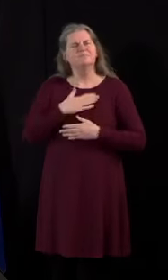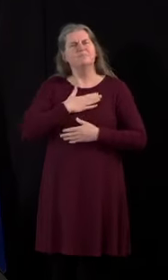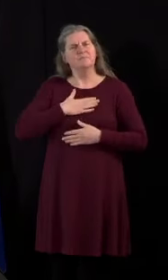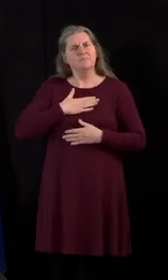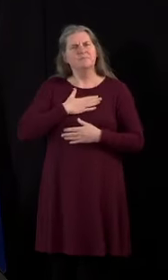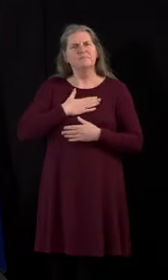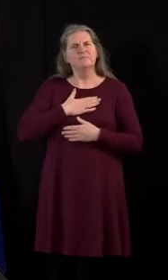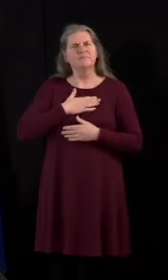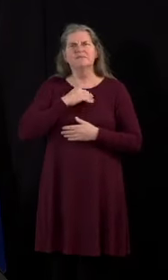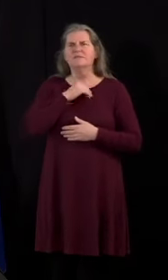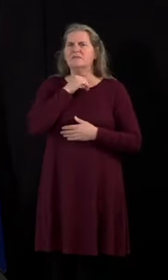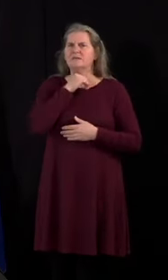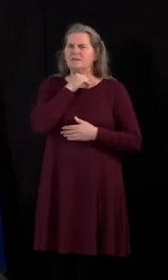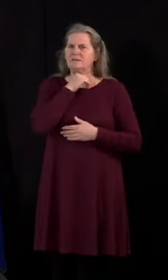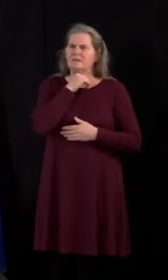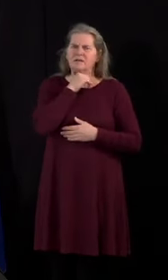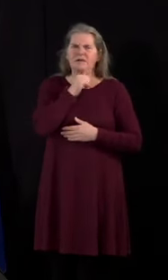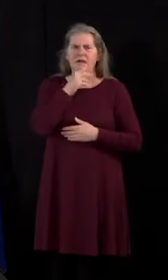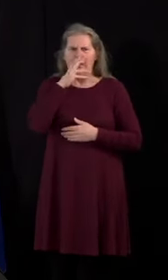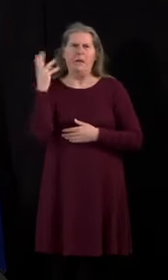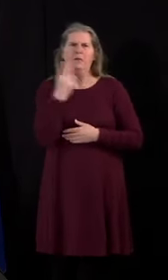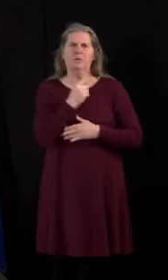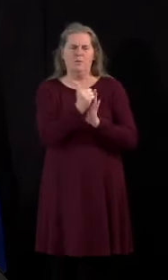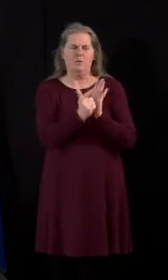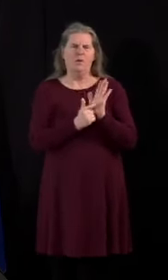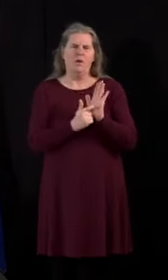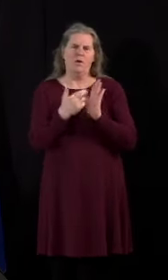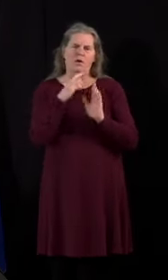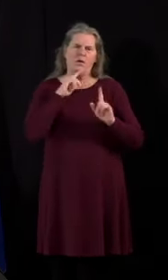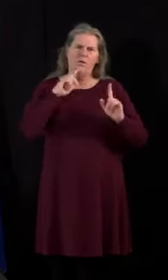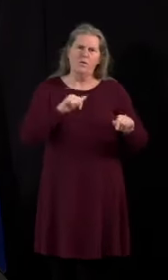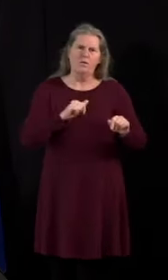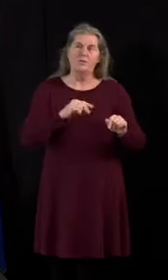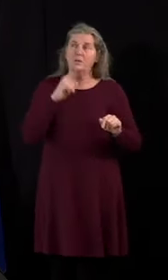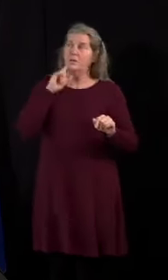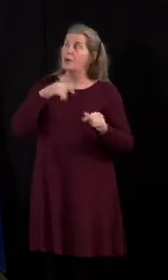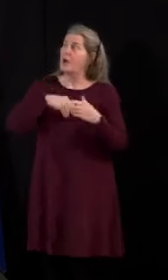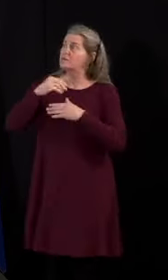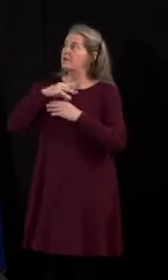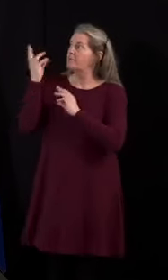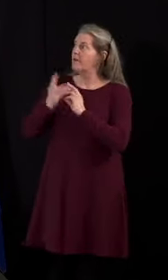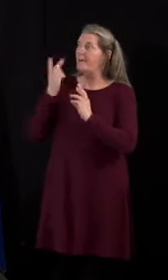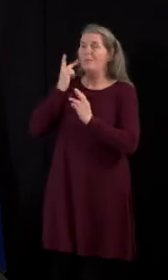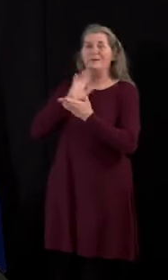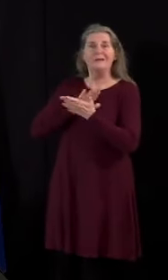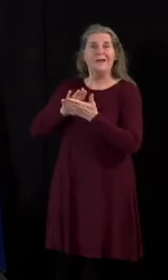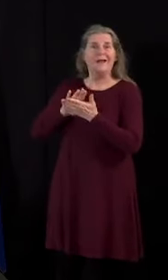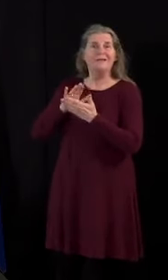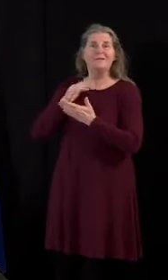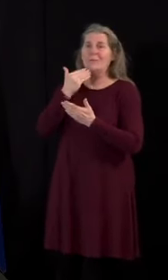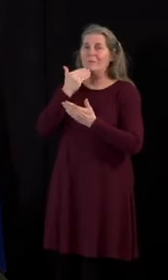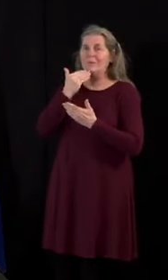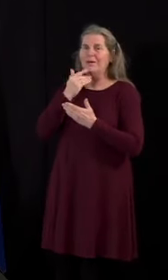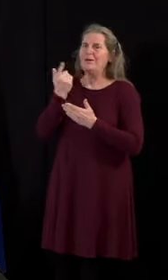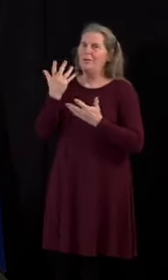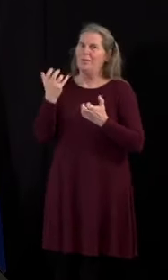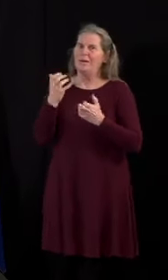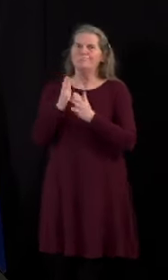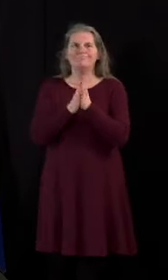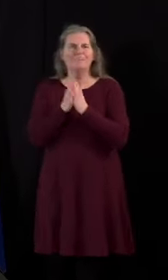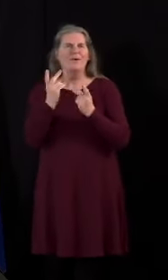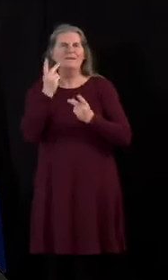Please do not become complacent this weekend. It looks like the weather will be nice, and I know that we are all itching to